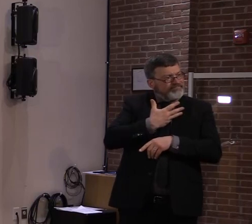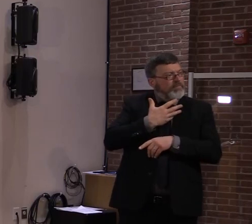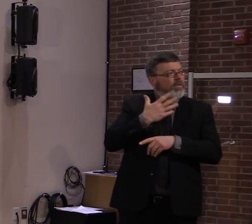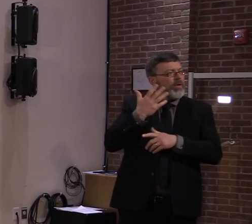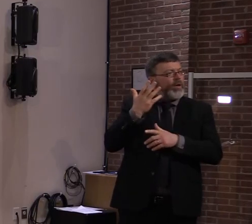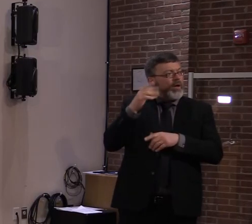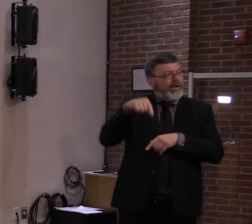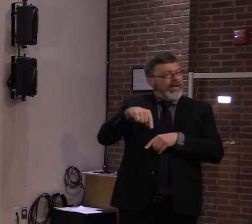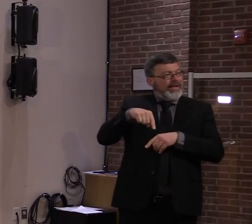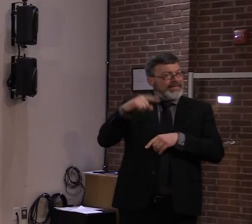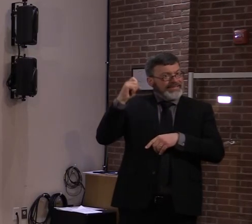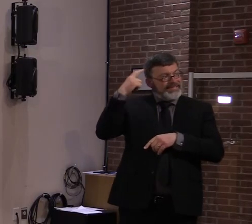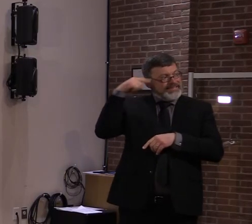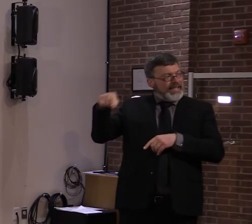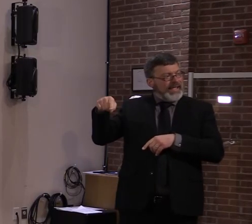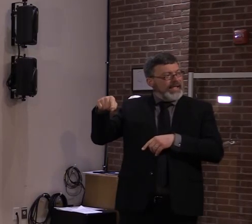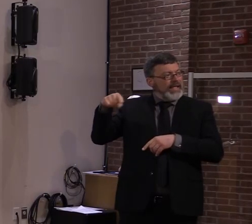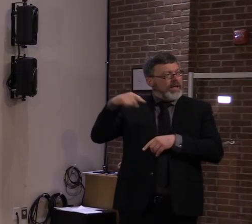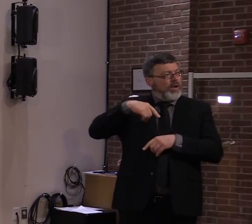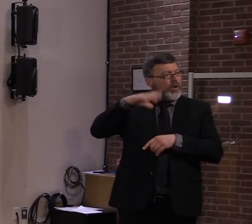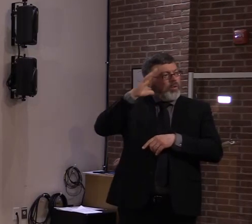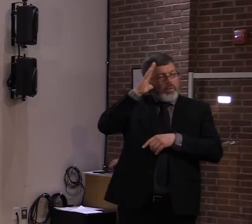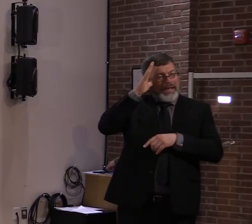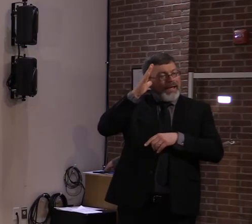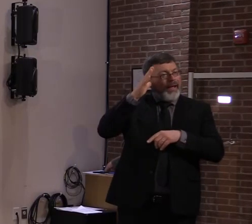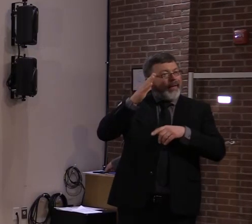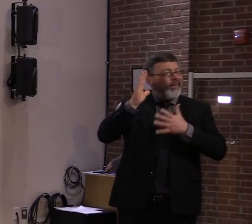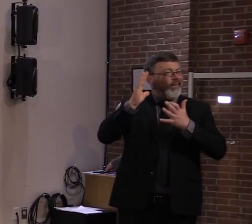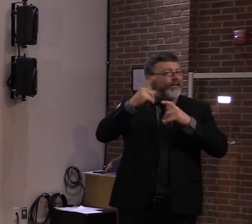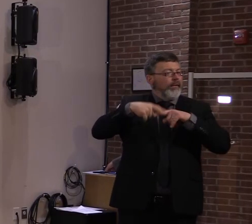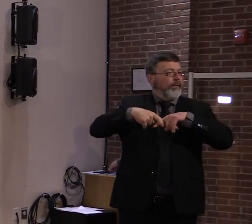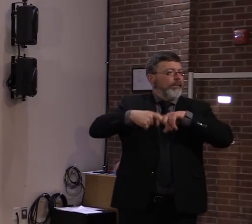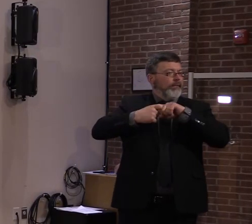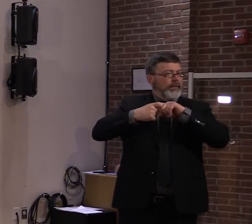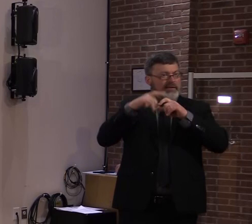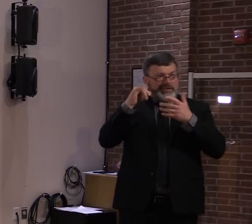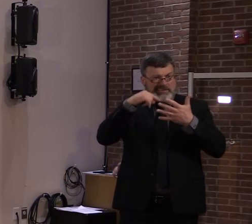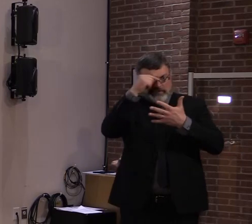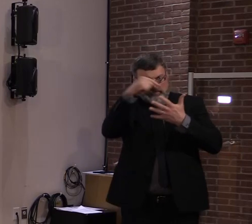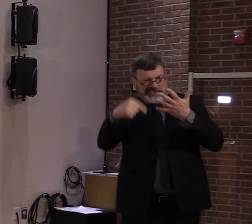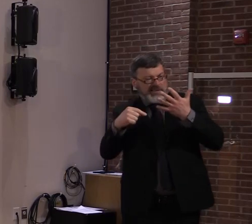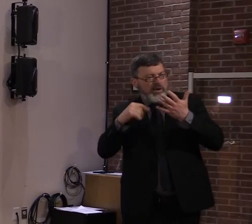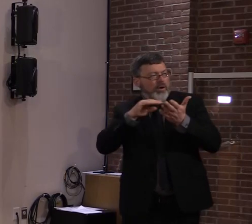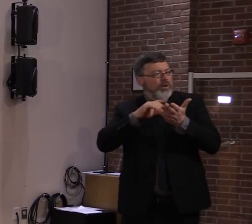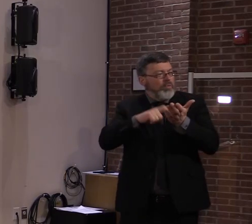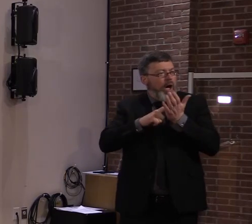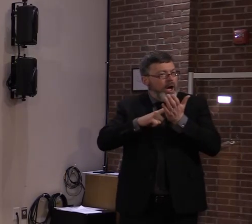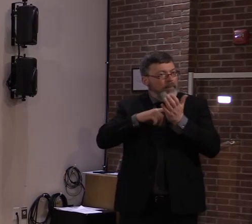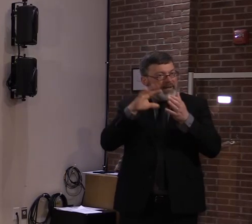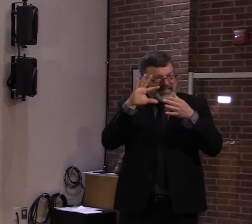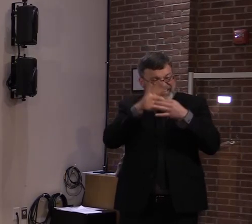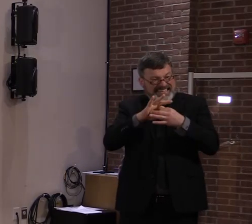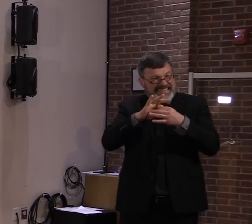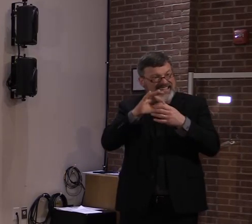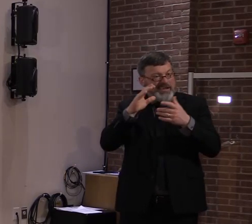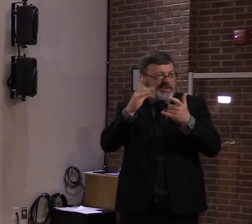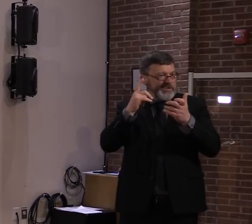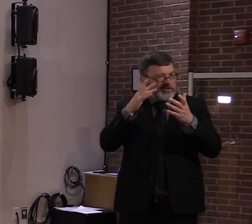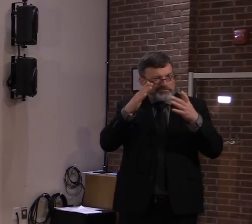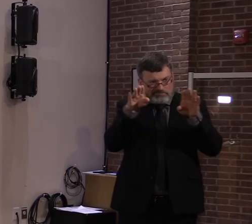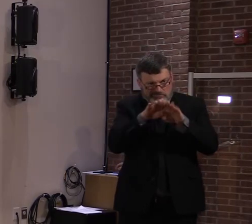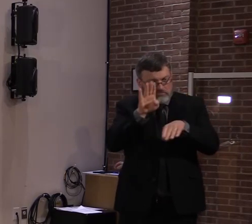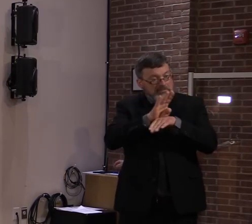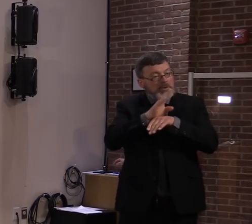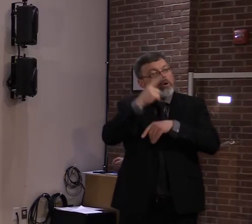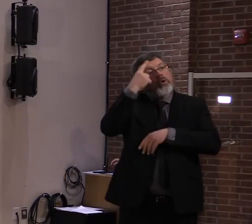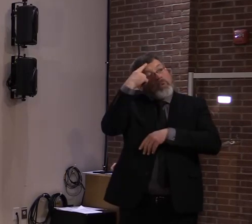hit. Can you just talk a little bit about how that factors in and maybe confirm that I'm right there? But is there anything that's